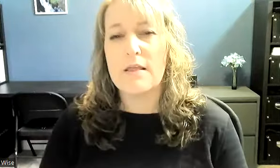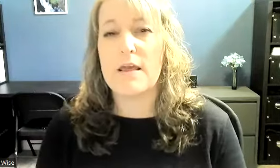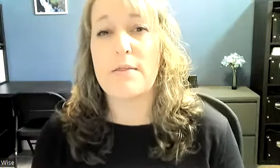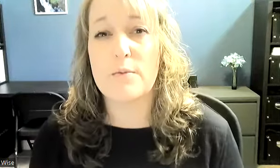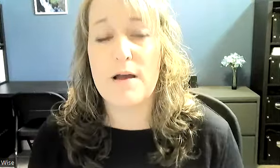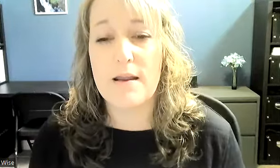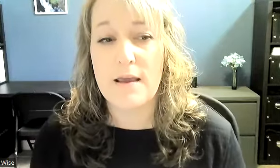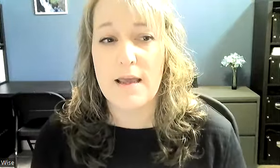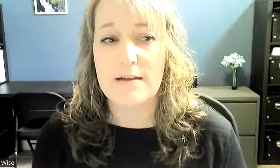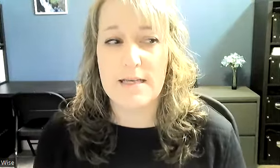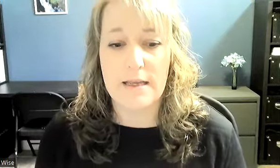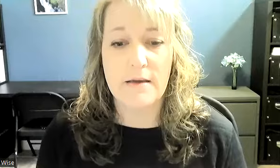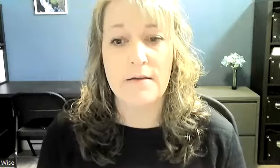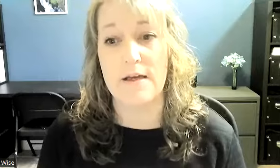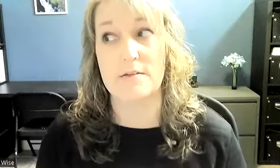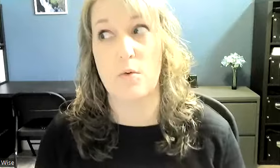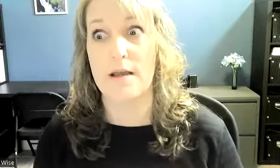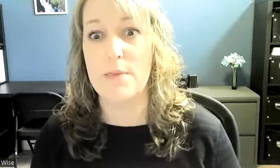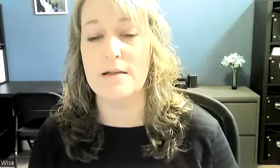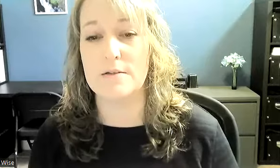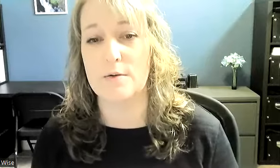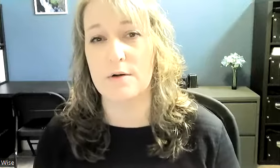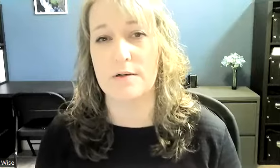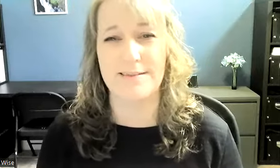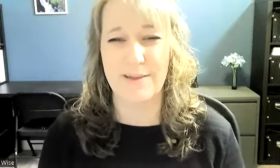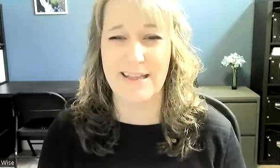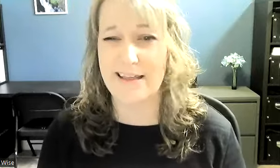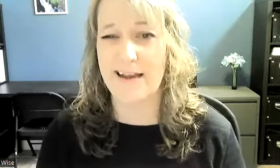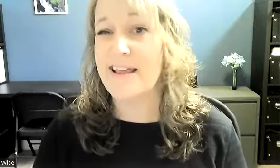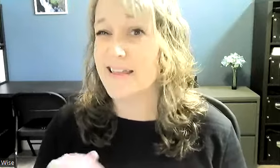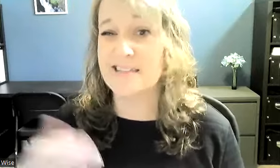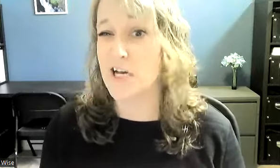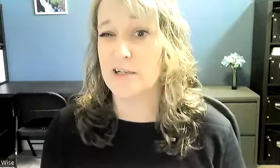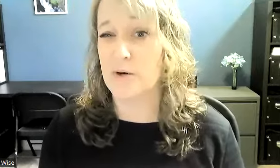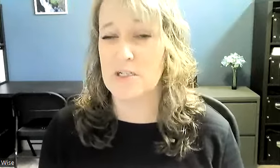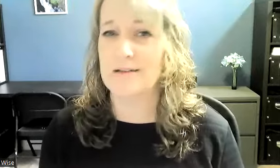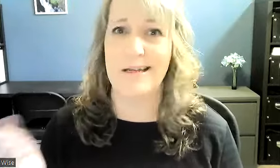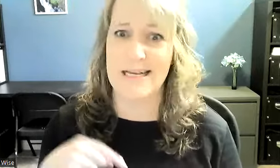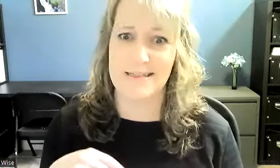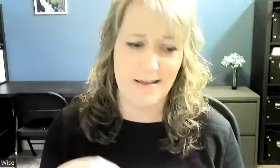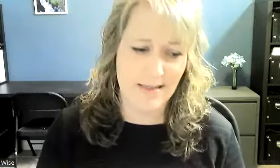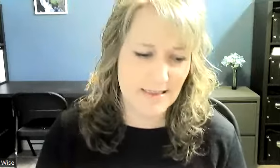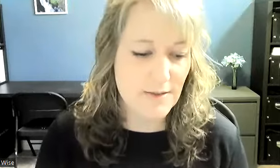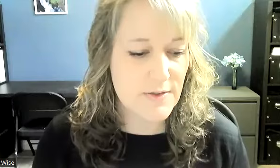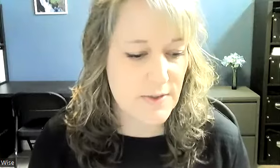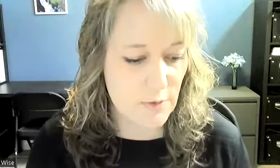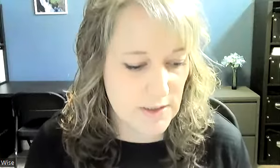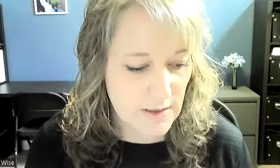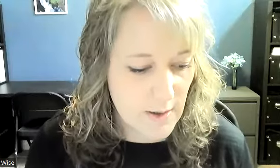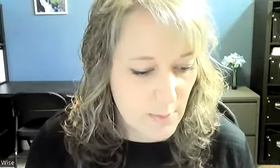The other one is like, that's what I meant, or something like that. That's not a question, and that's not this. So just be